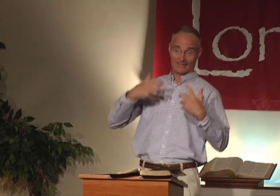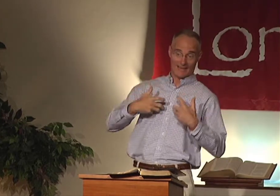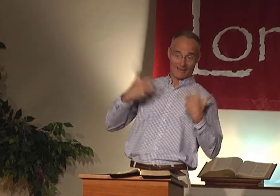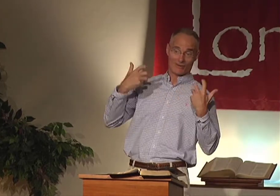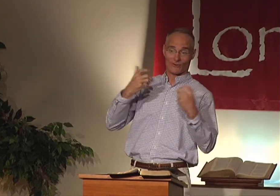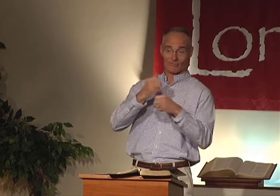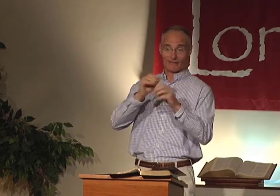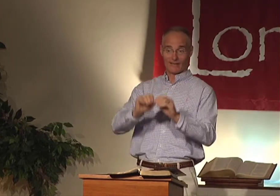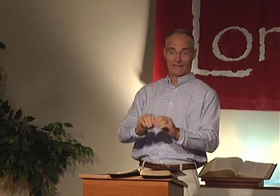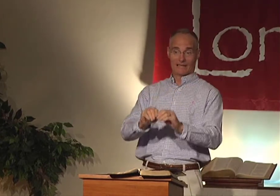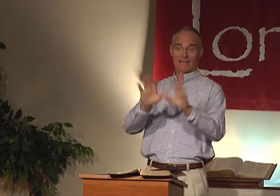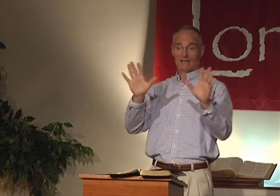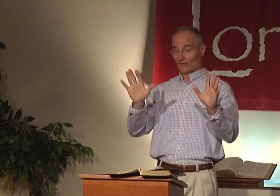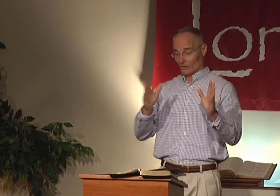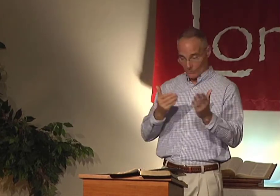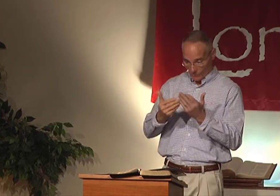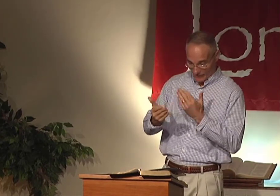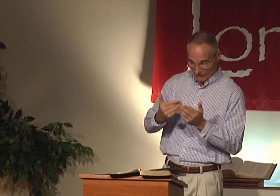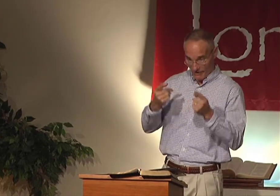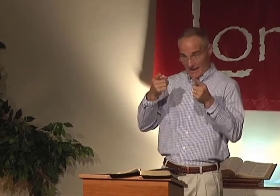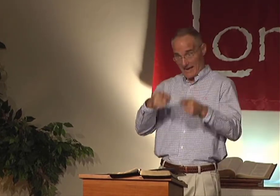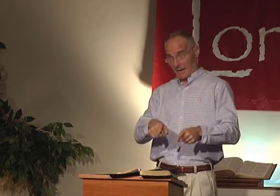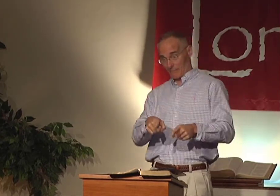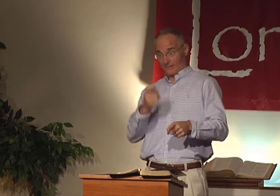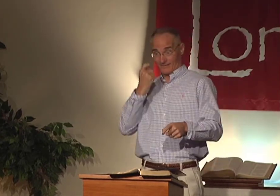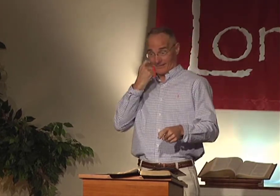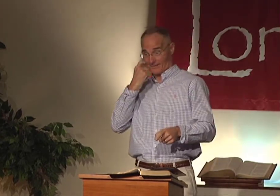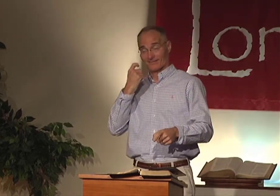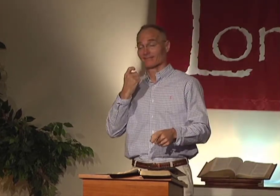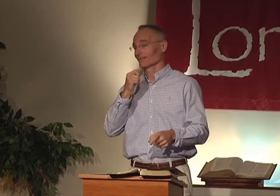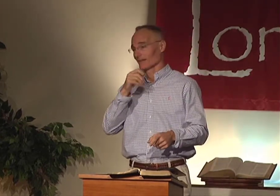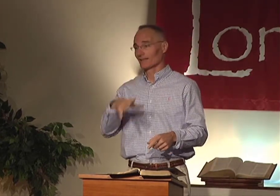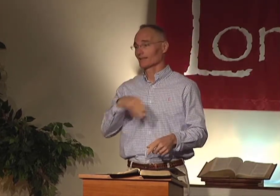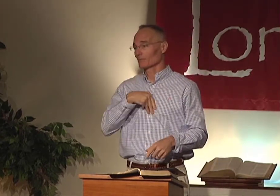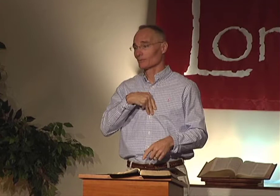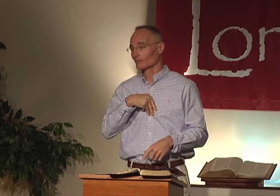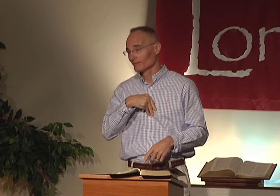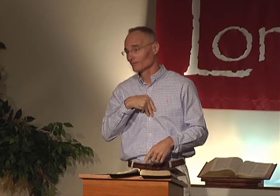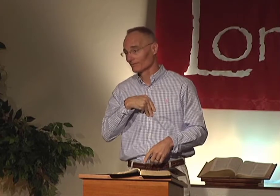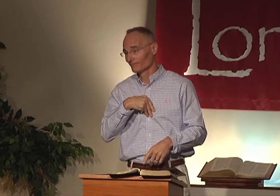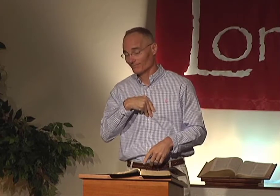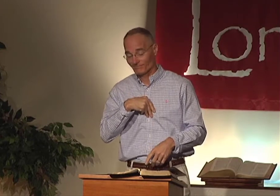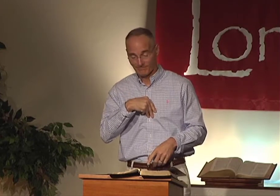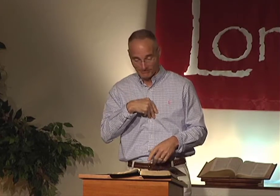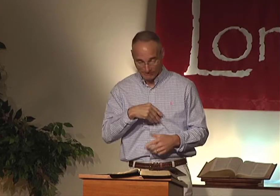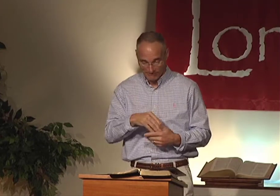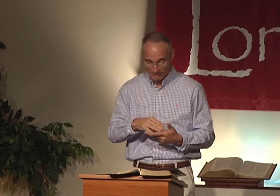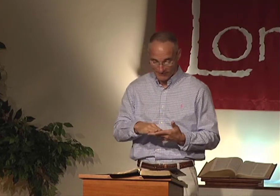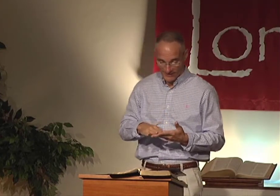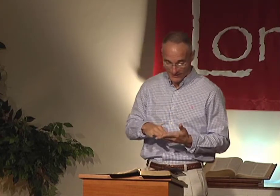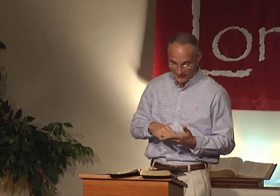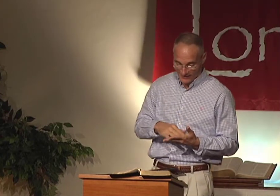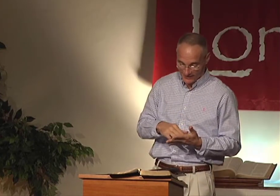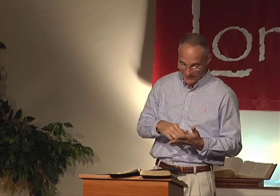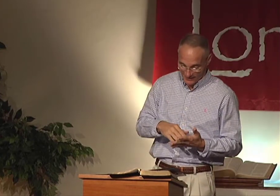Their expression, their anger, they made it pretty clear. Whatever happened just recently, they said it was unacceptable.